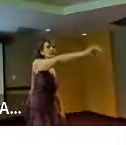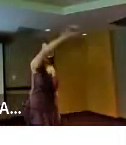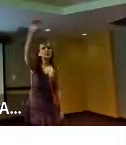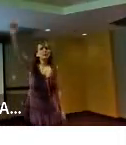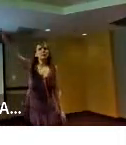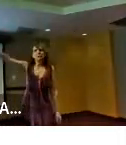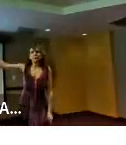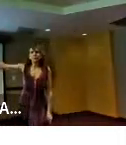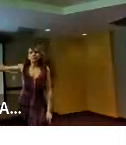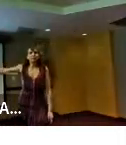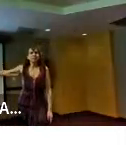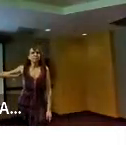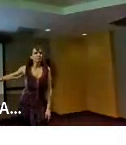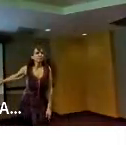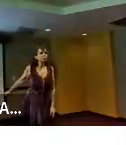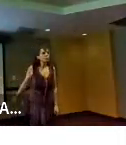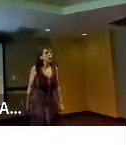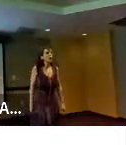any guesses?